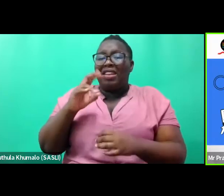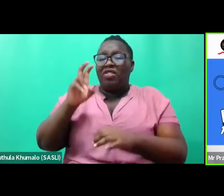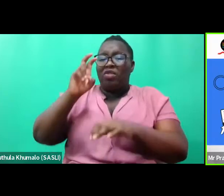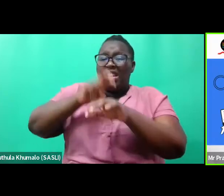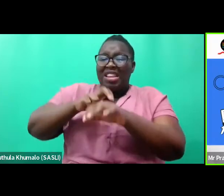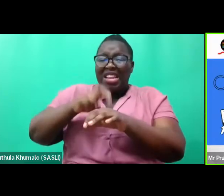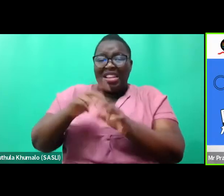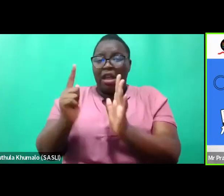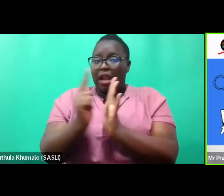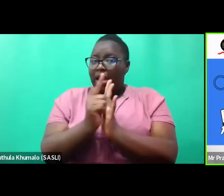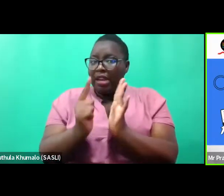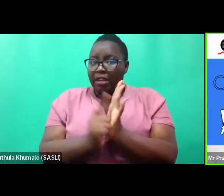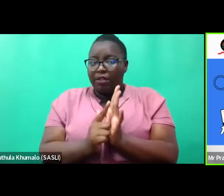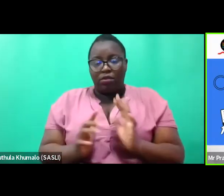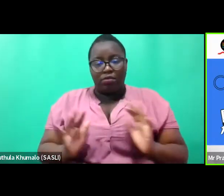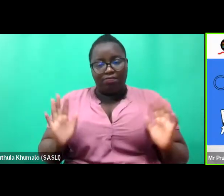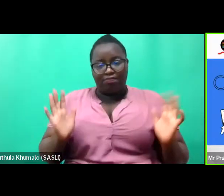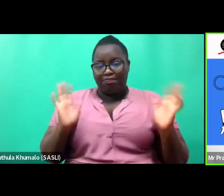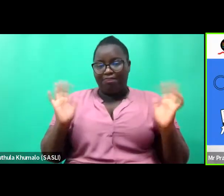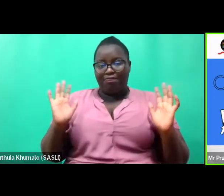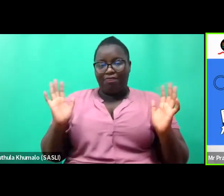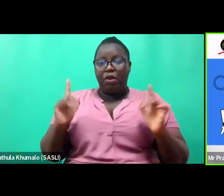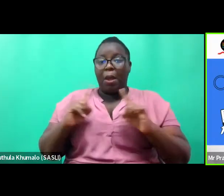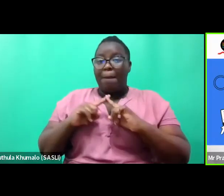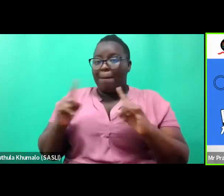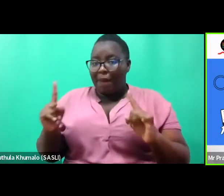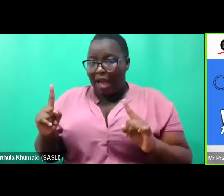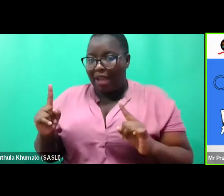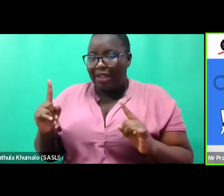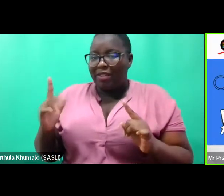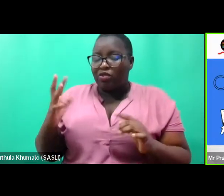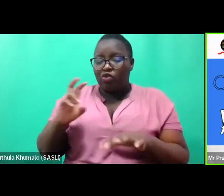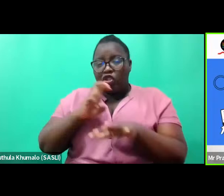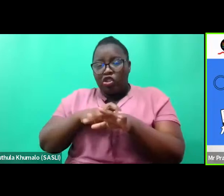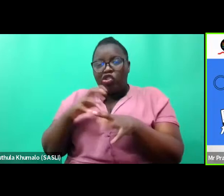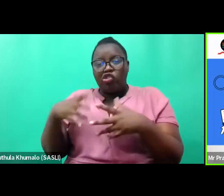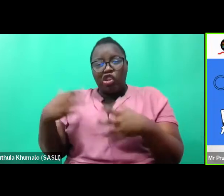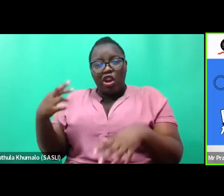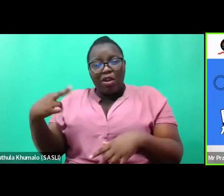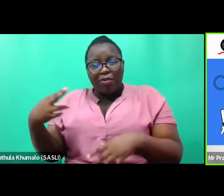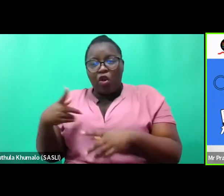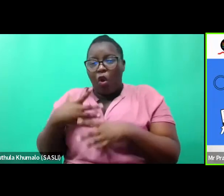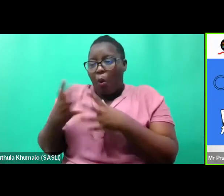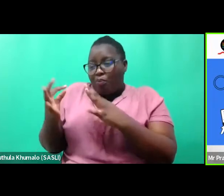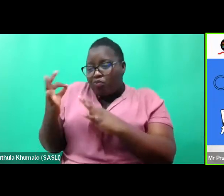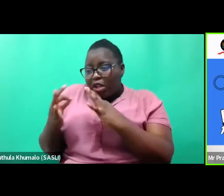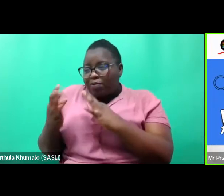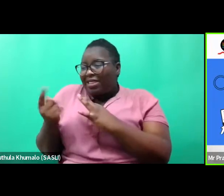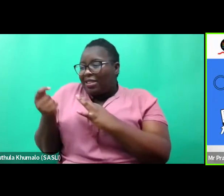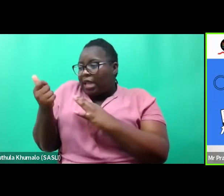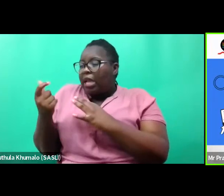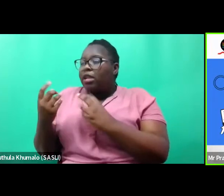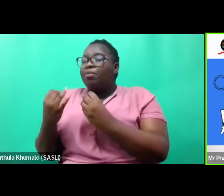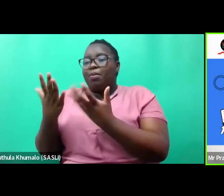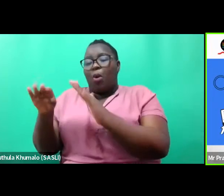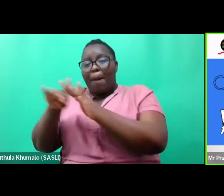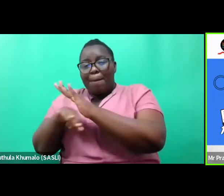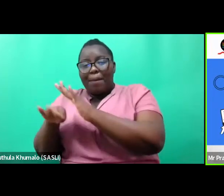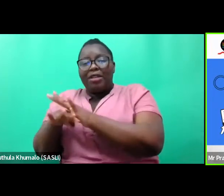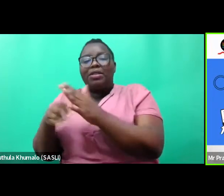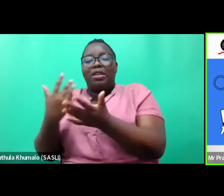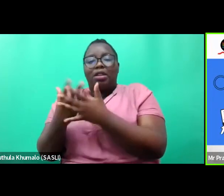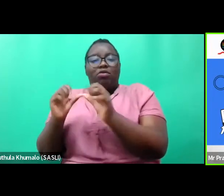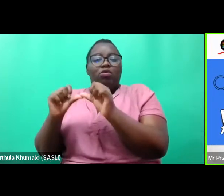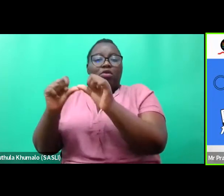just need certain refreshers on the certain aspects of the basics. And from there, we can move on. A lot of the times when I